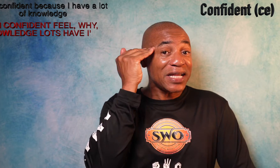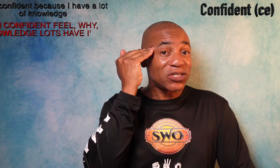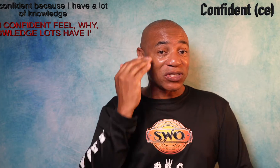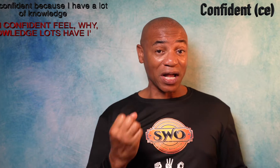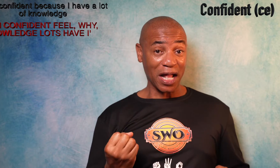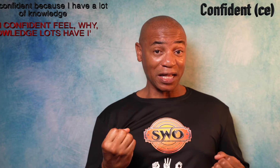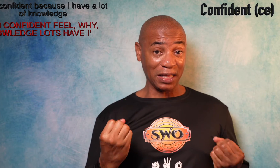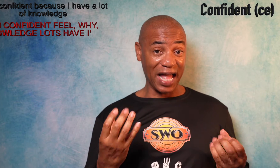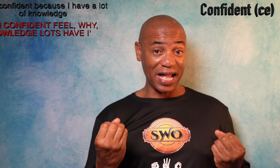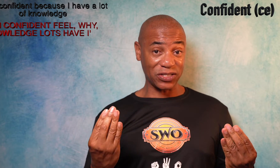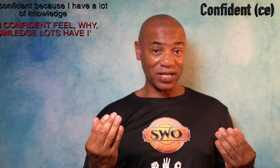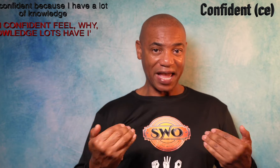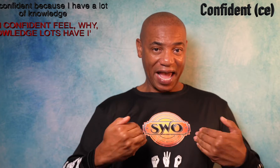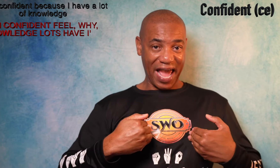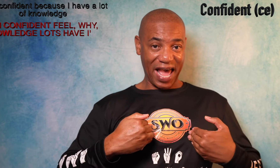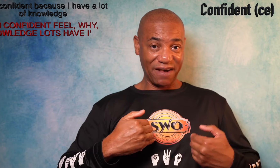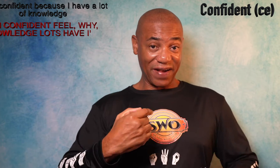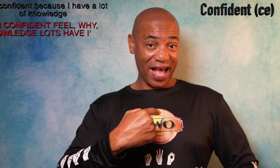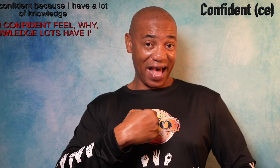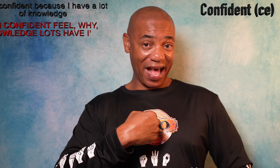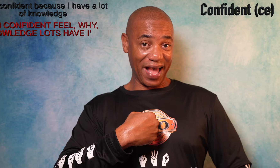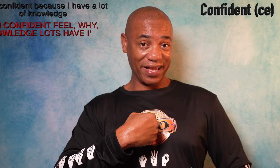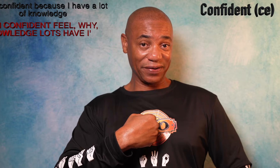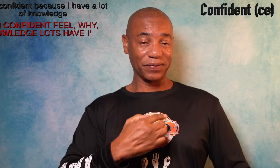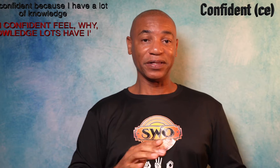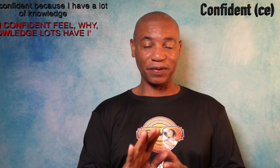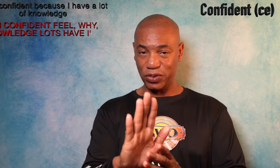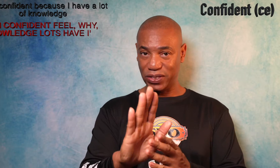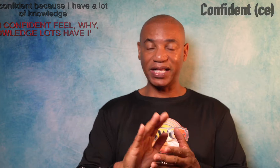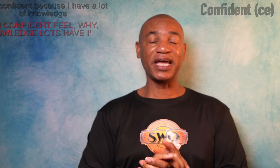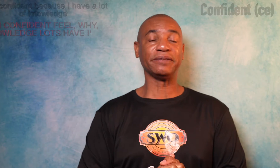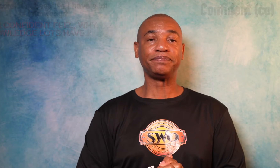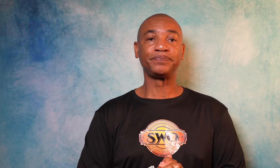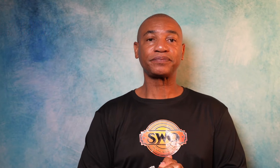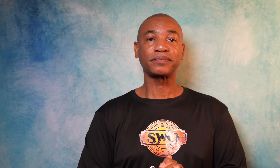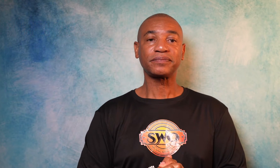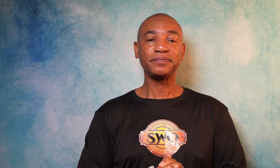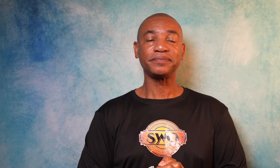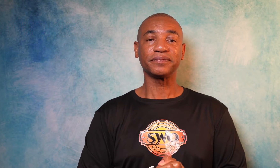Knowledge lots have I. Let me do that again.